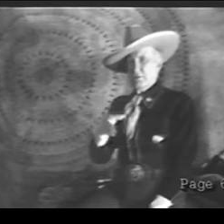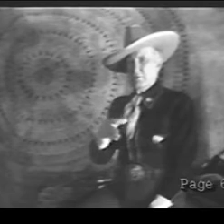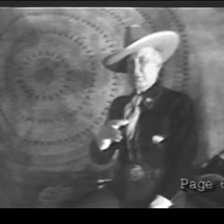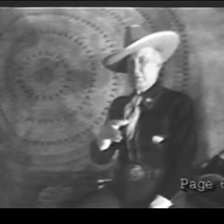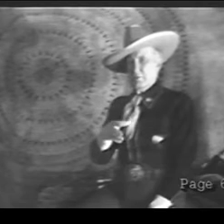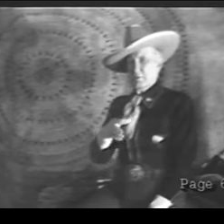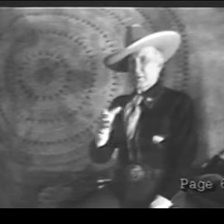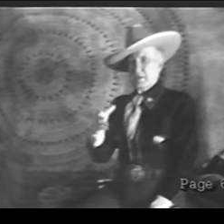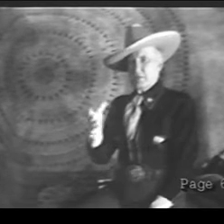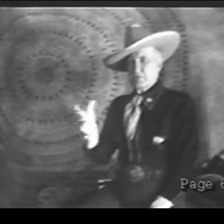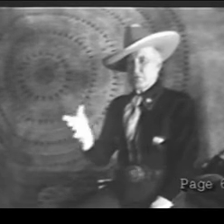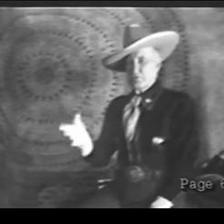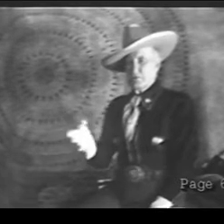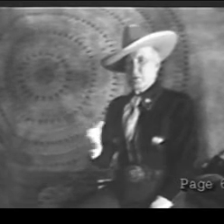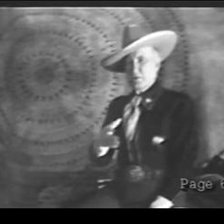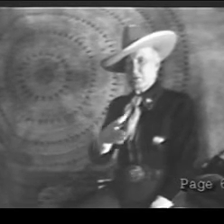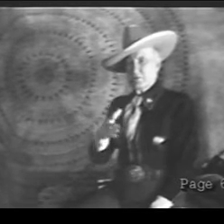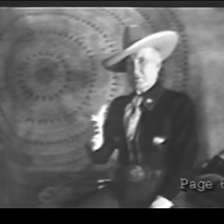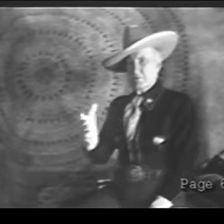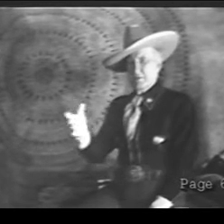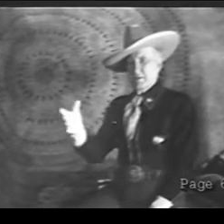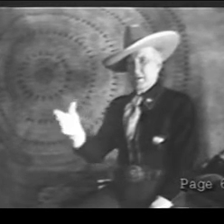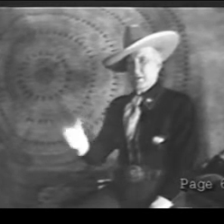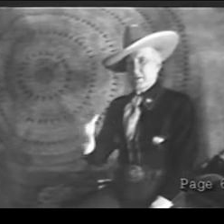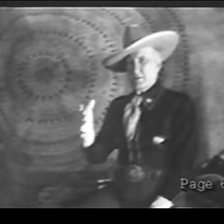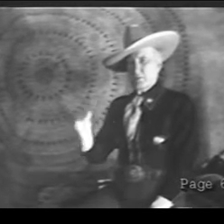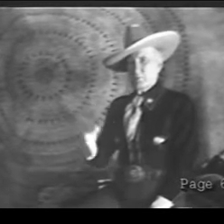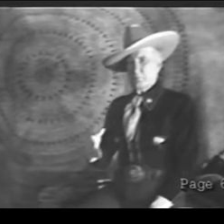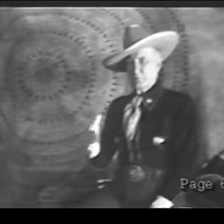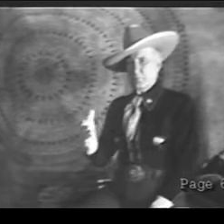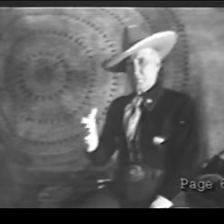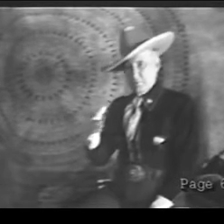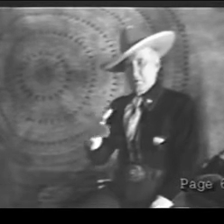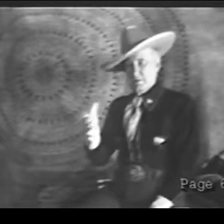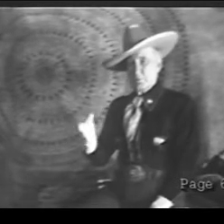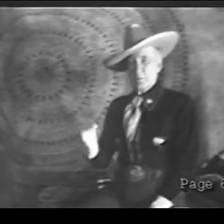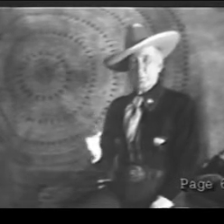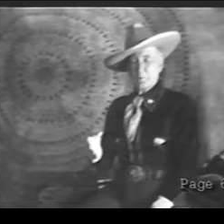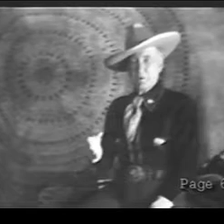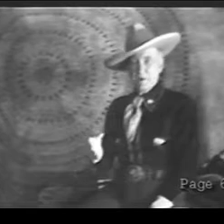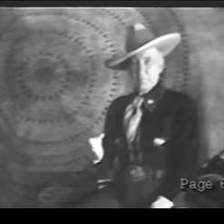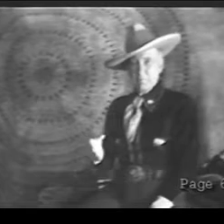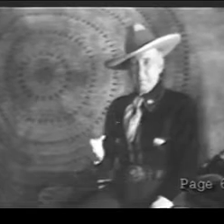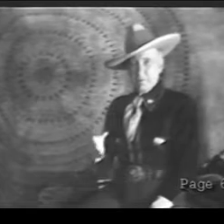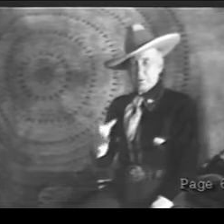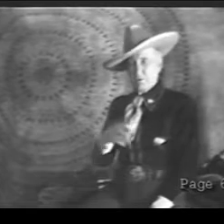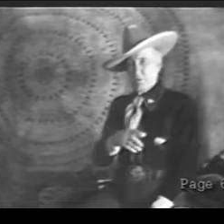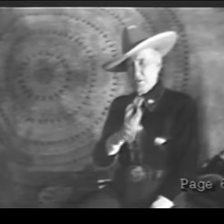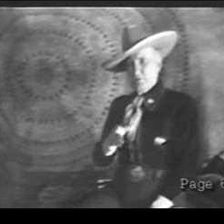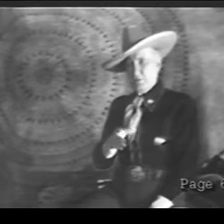father-in-law had taken 2 or 3 squaws, and the last one might be pretty young. So if this young